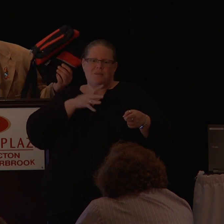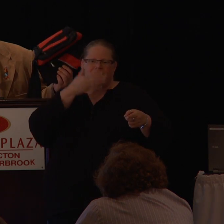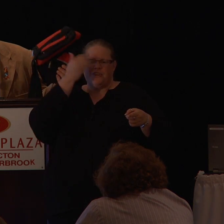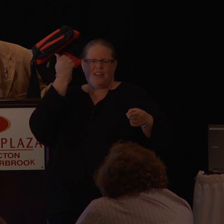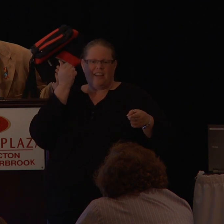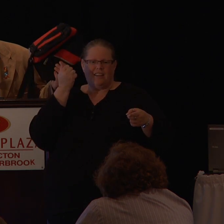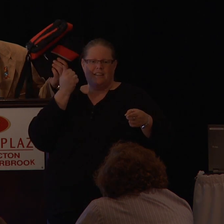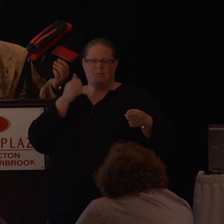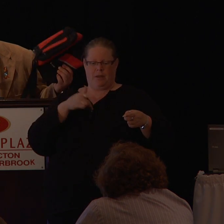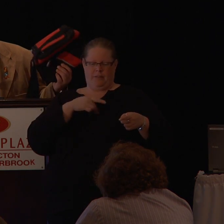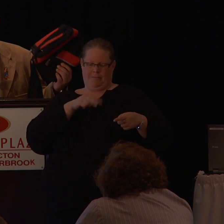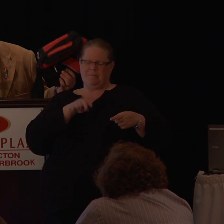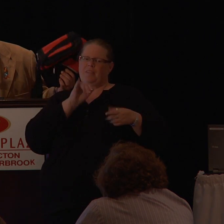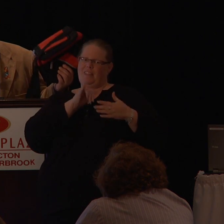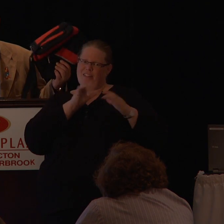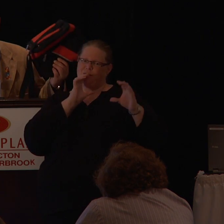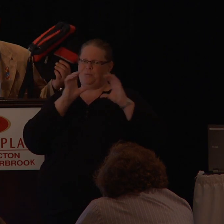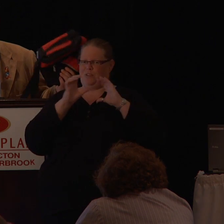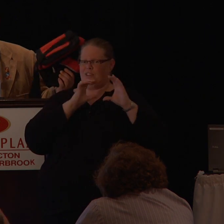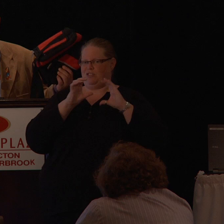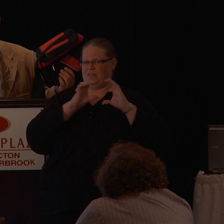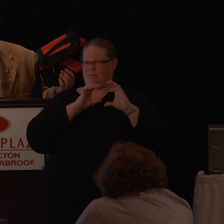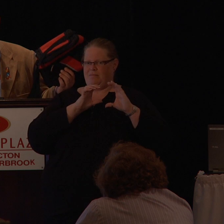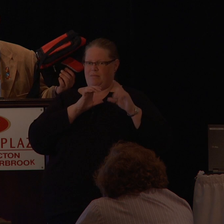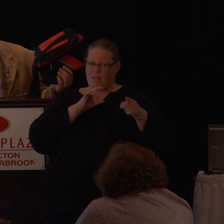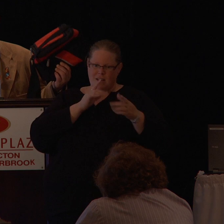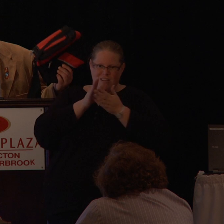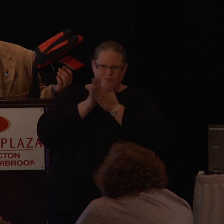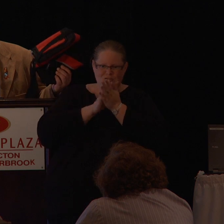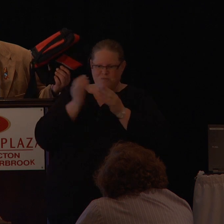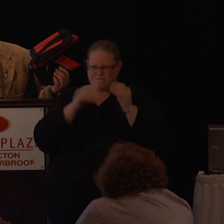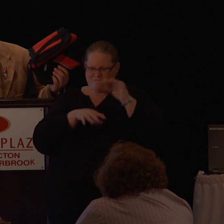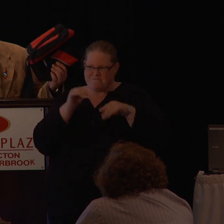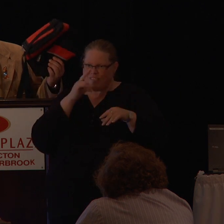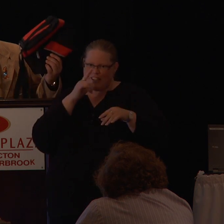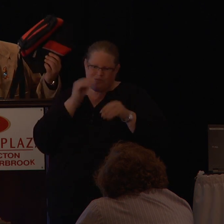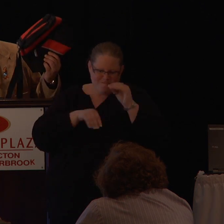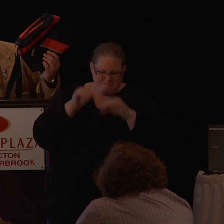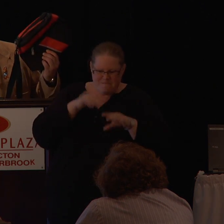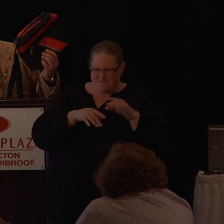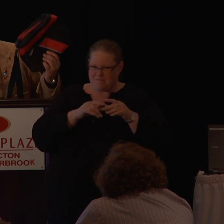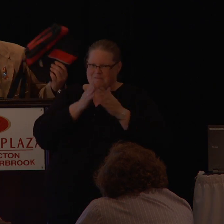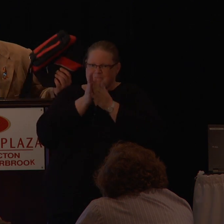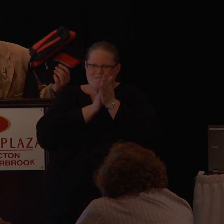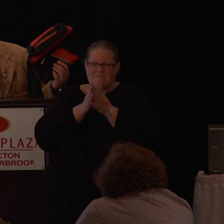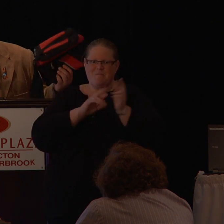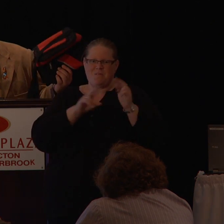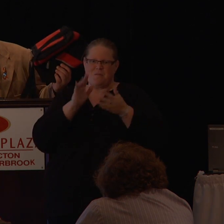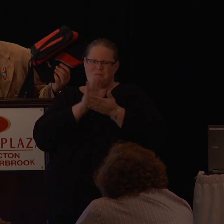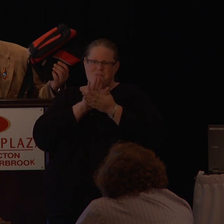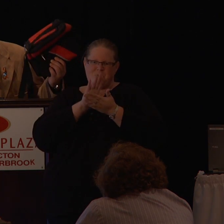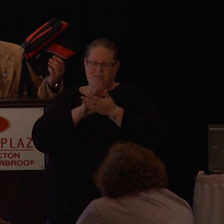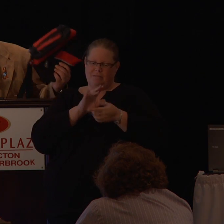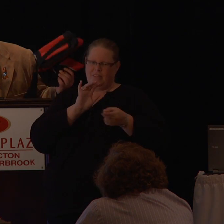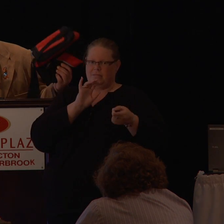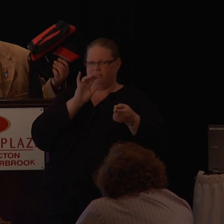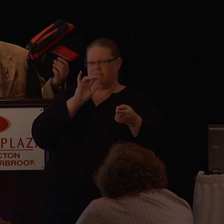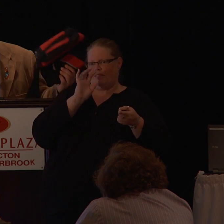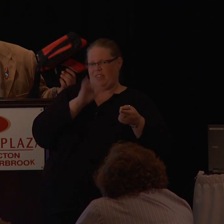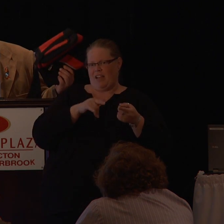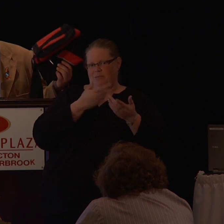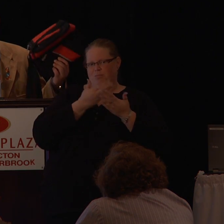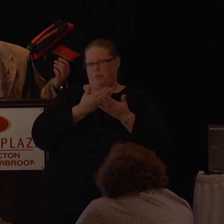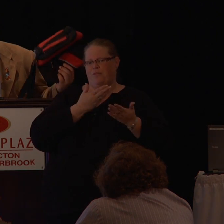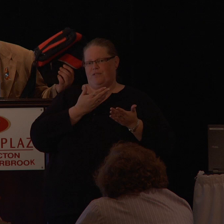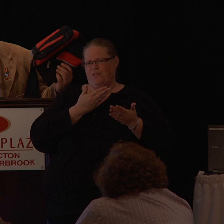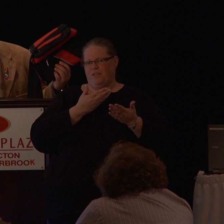he thinks of the resource center and the education he's receiving at high school. And Connor's vote means a lot more to